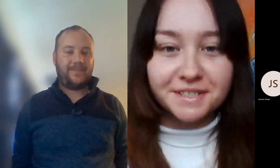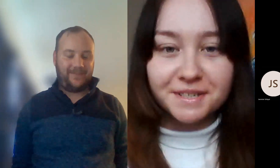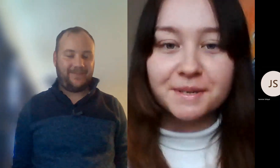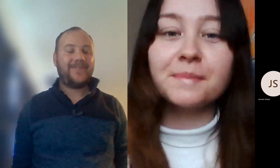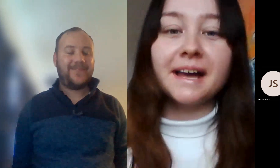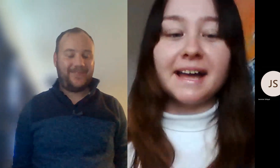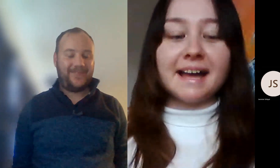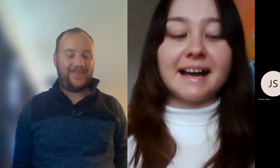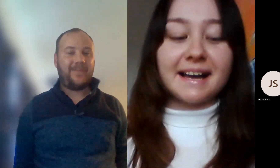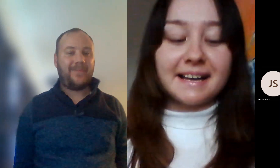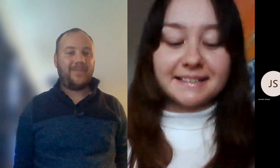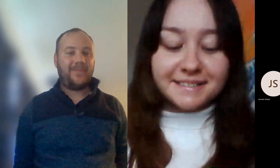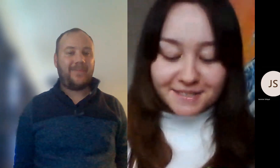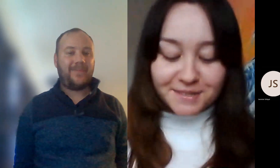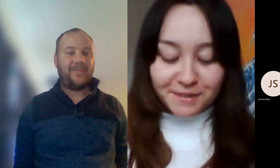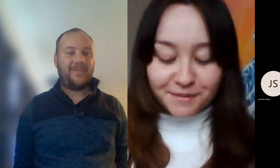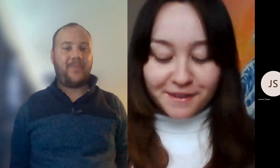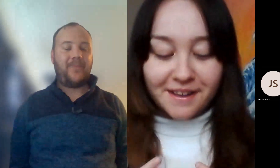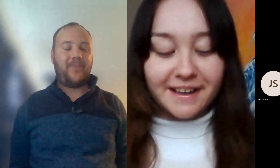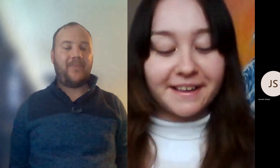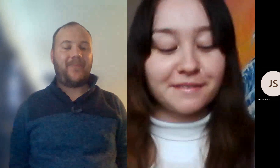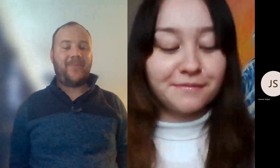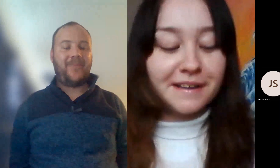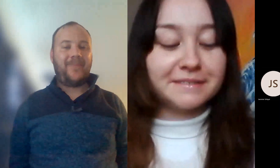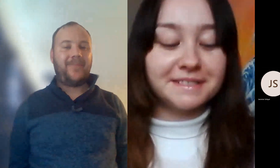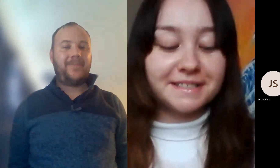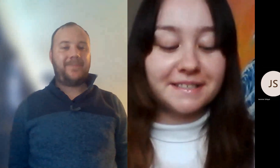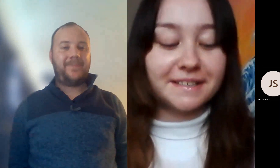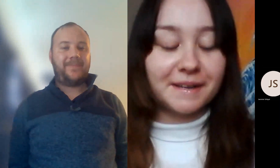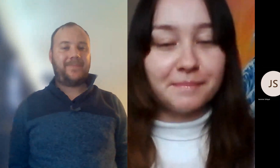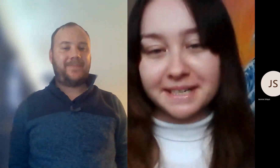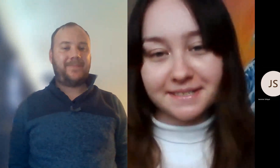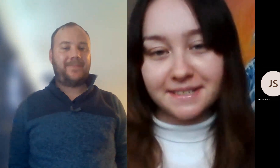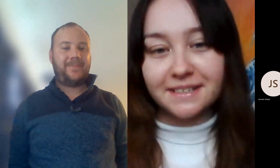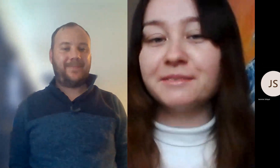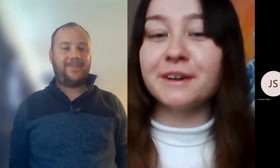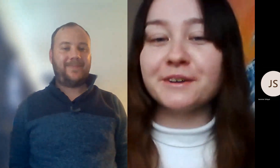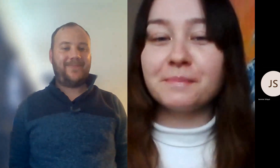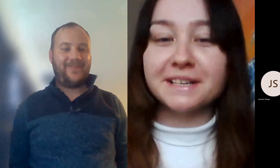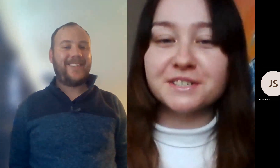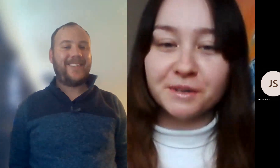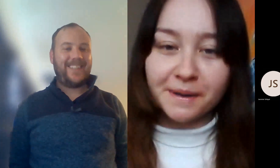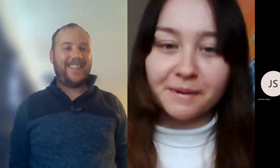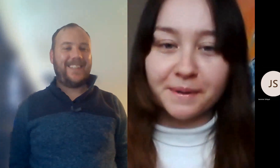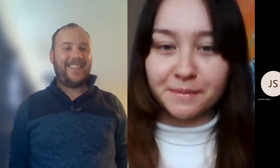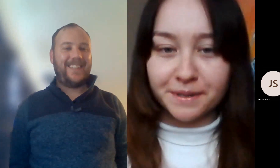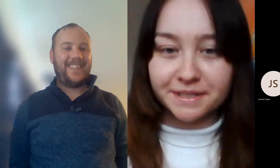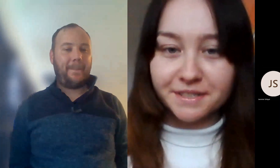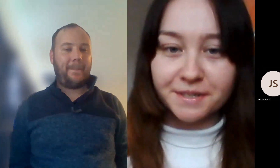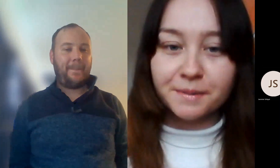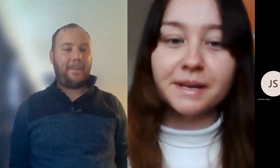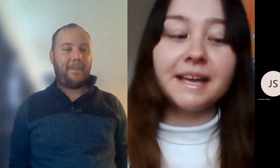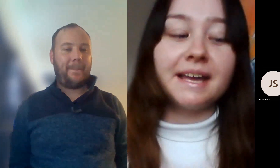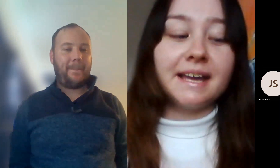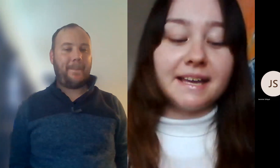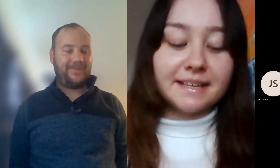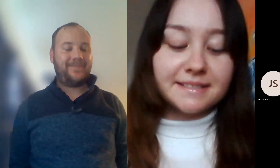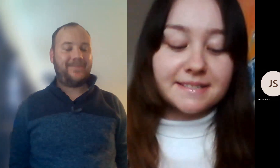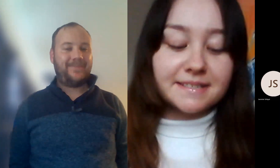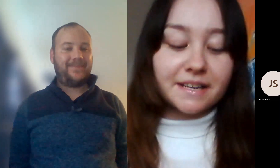admin apprenticeship. And so far, I have found it amazing. I'm very passionate about my